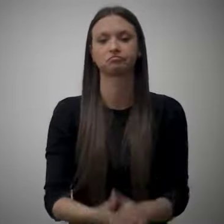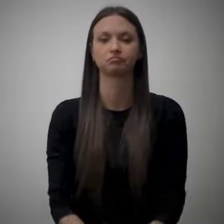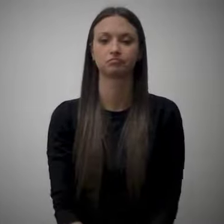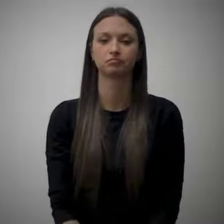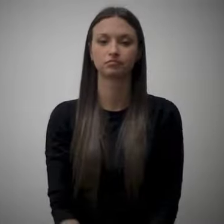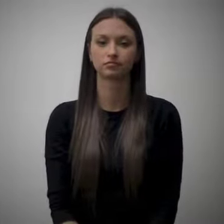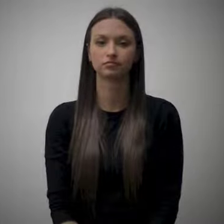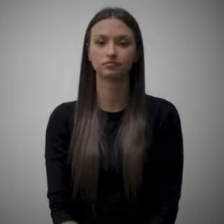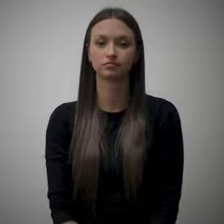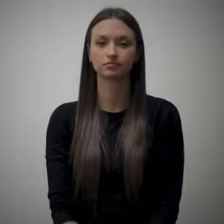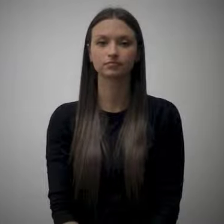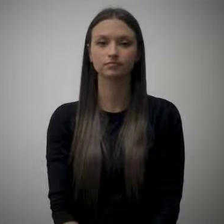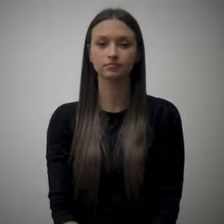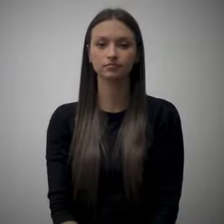muscle movement.